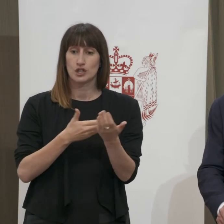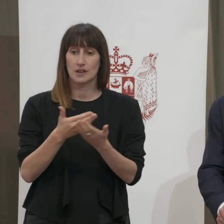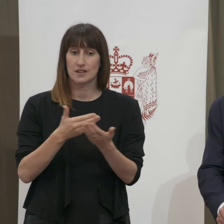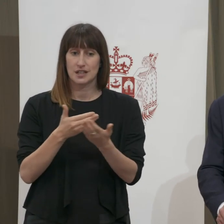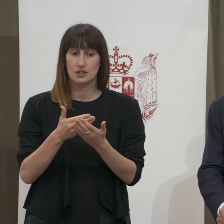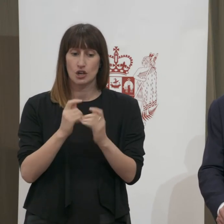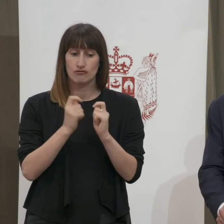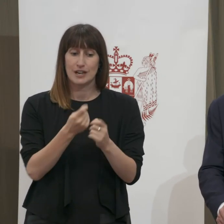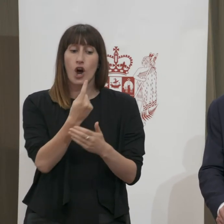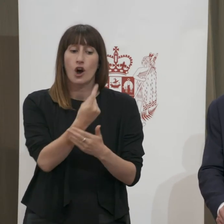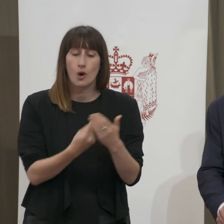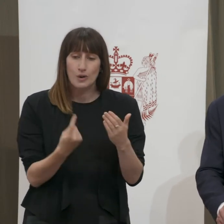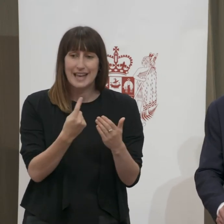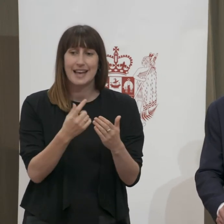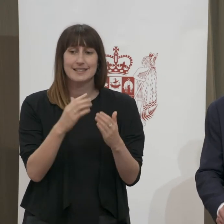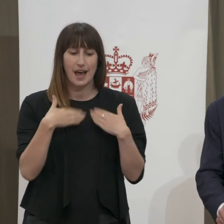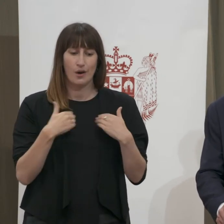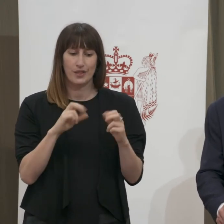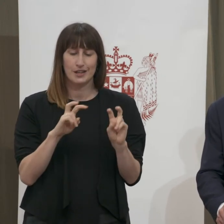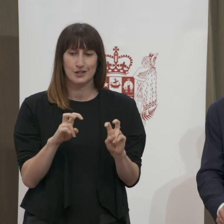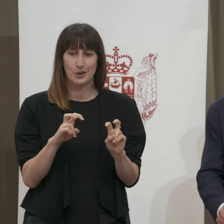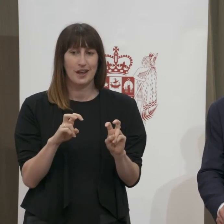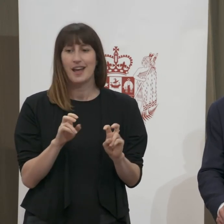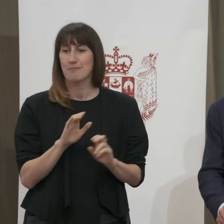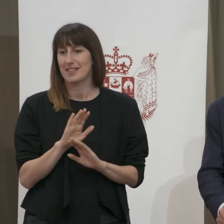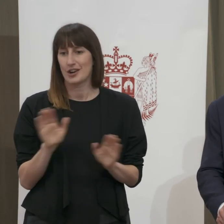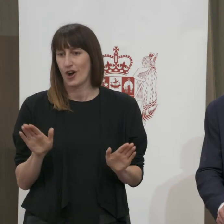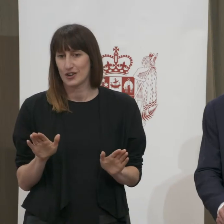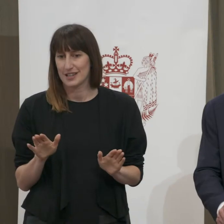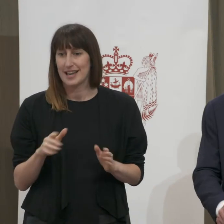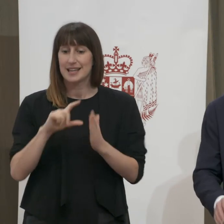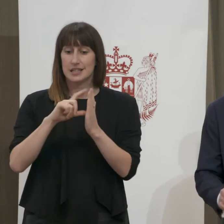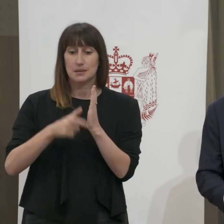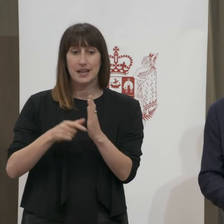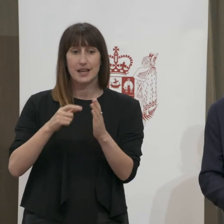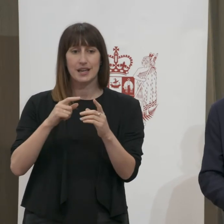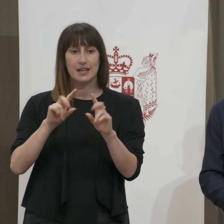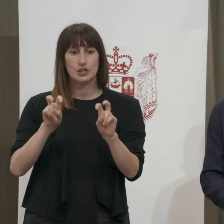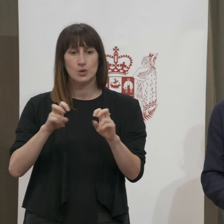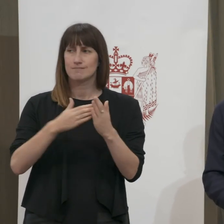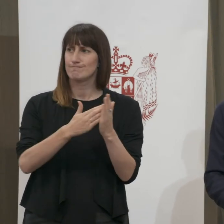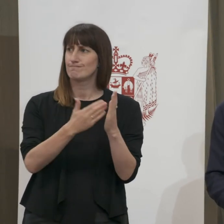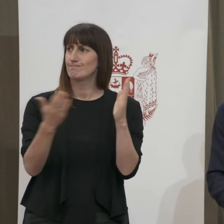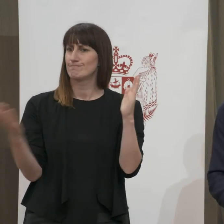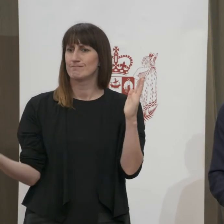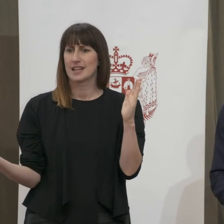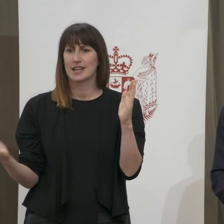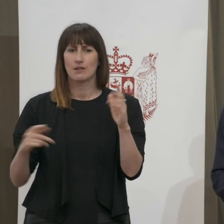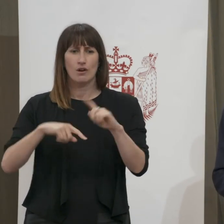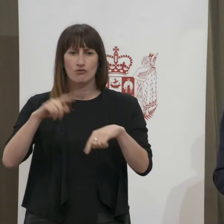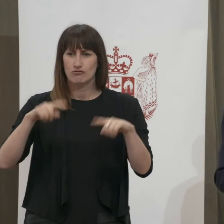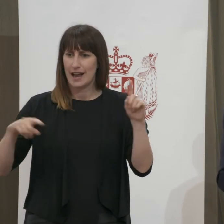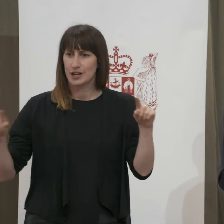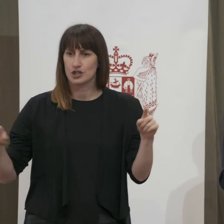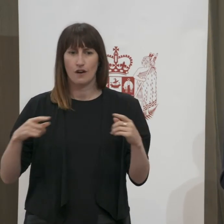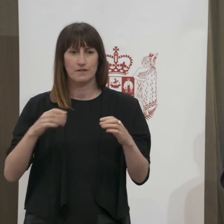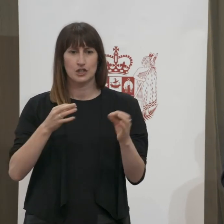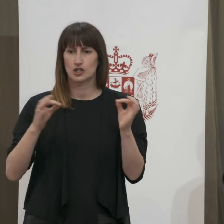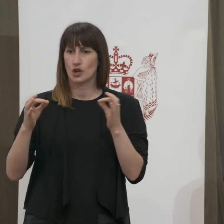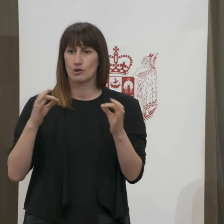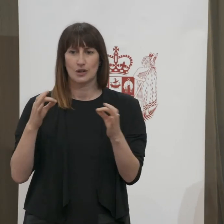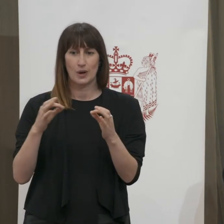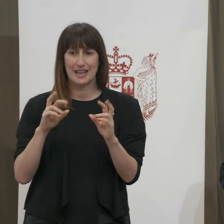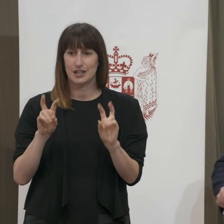solely as a health issue. They are not. Disability issues span the full range of social issues that any